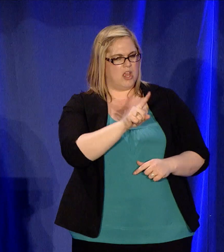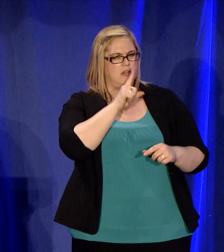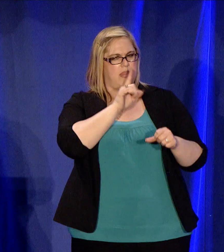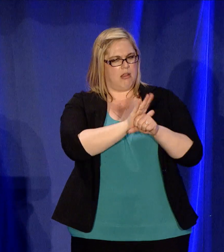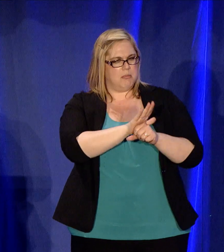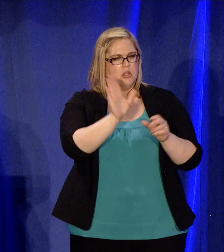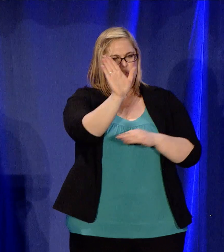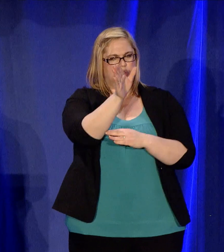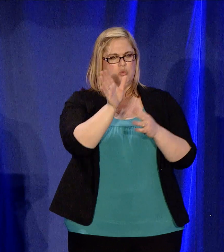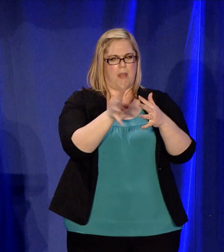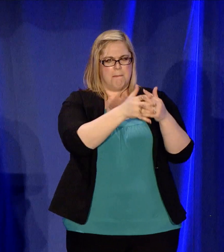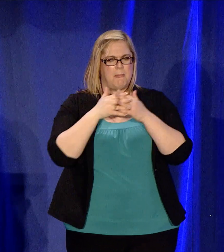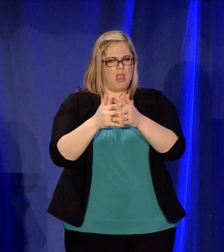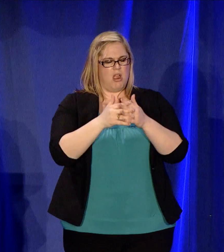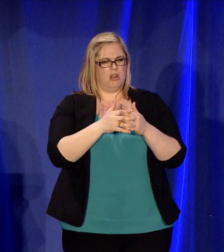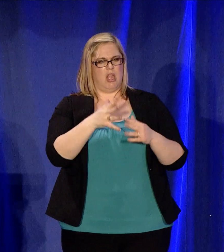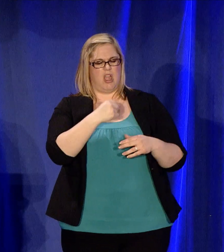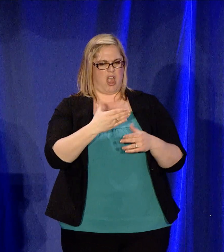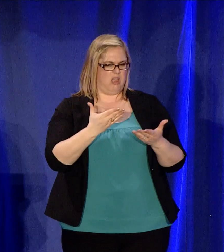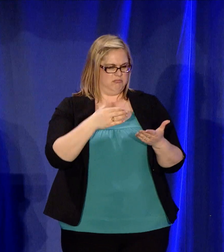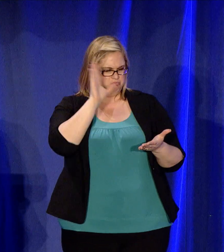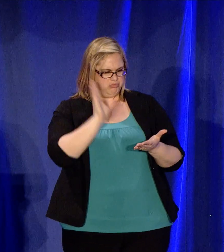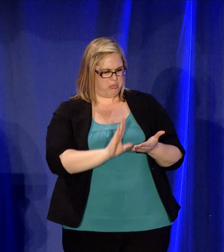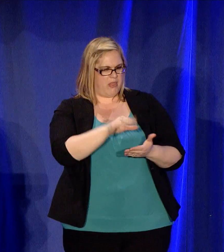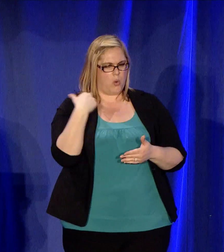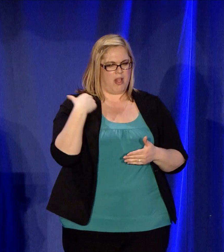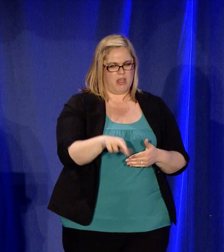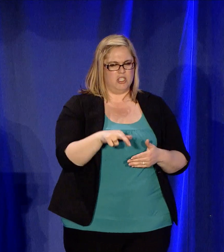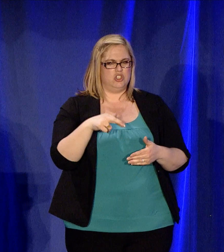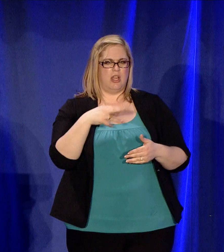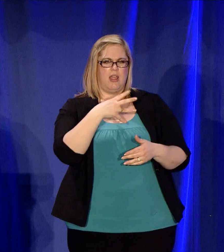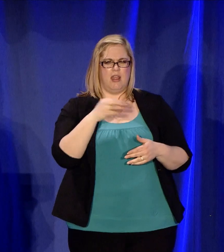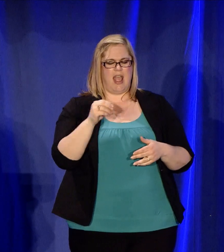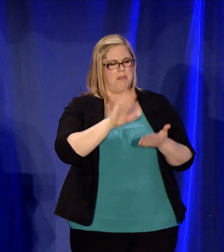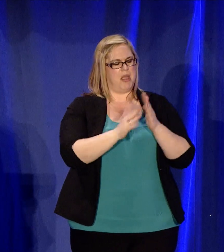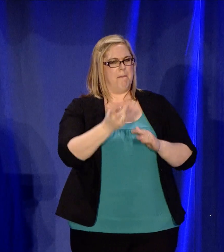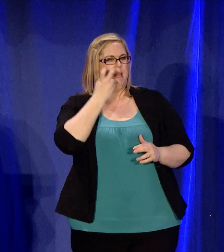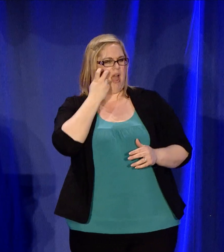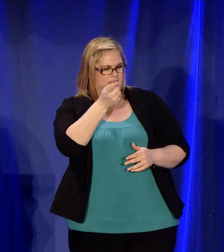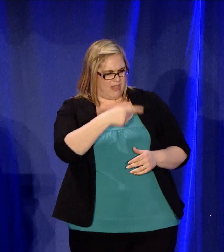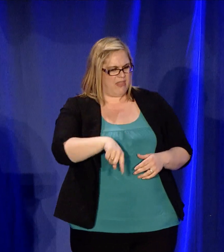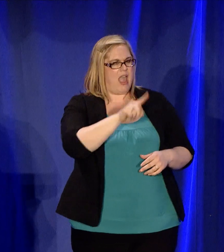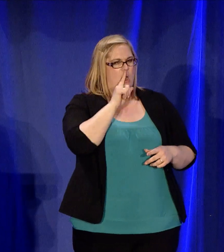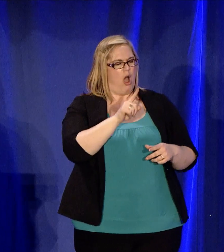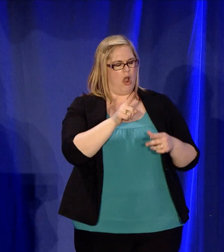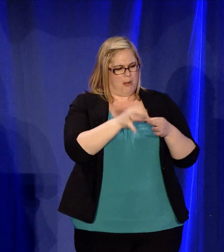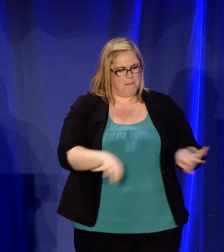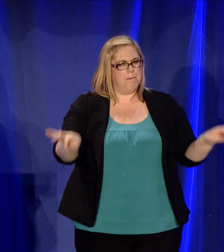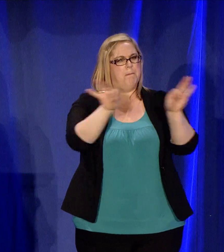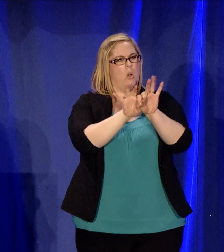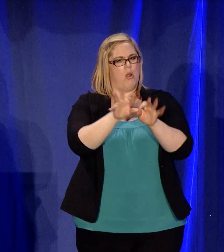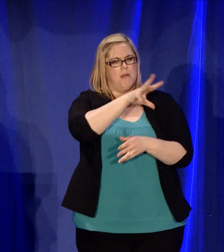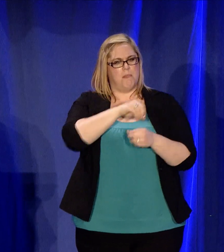them from travel, blaspheme their religion, cast suspicion upon them, blind to the fact that they are an essential part